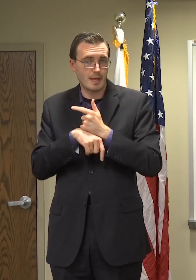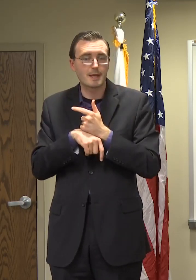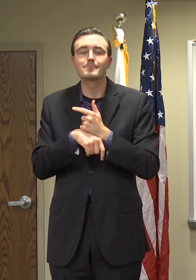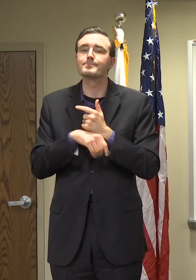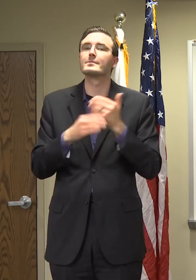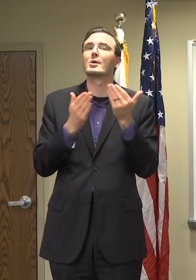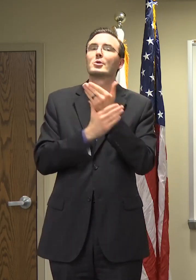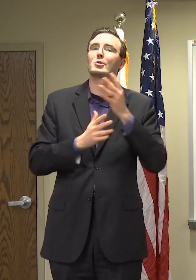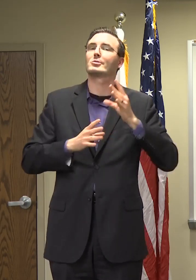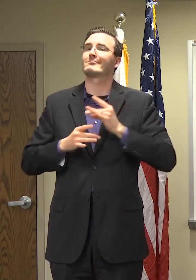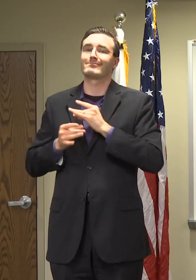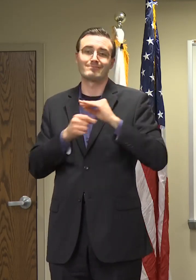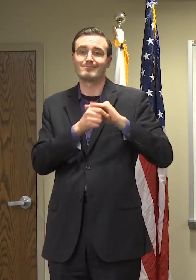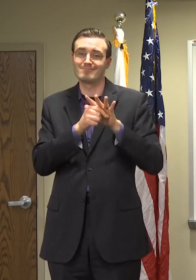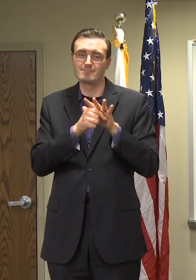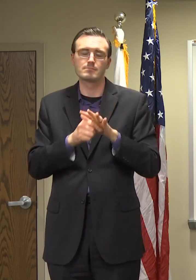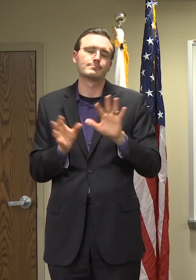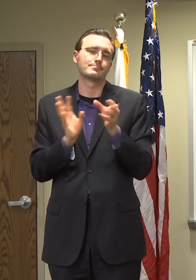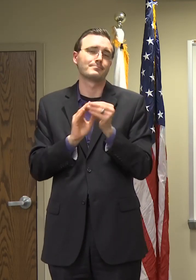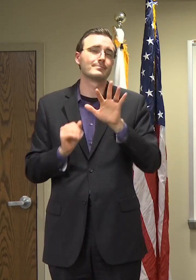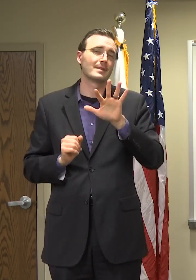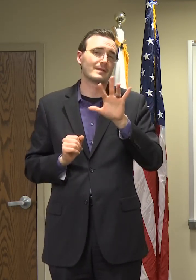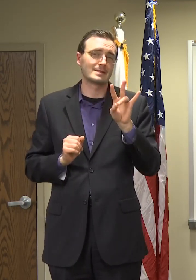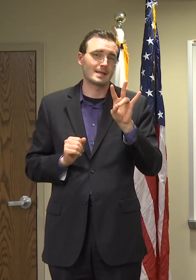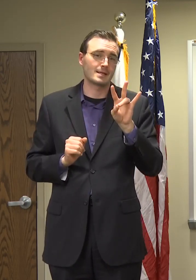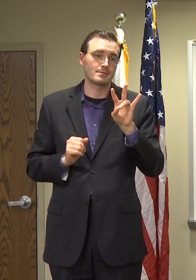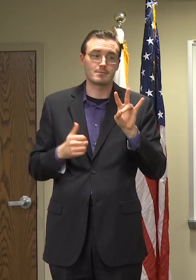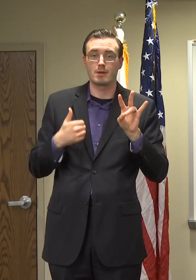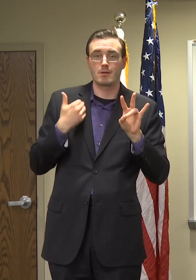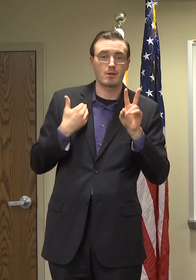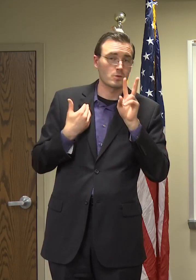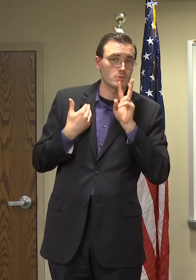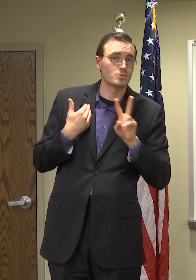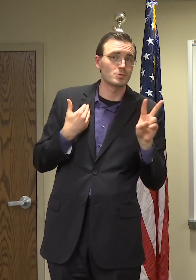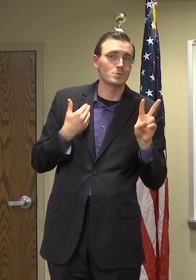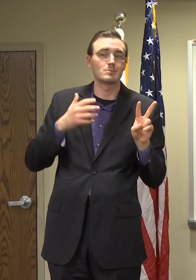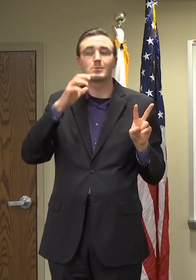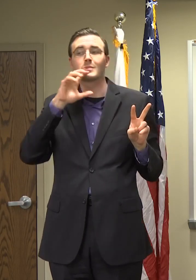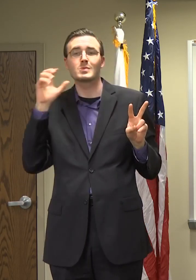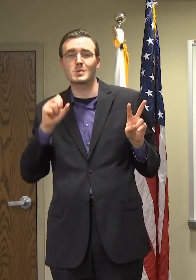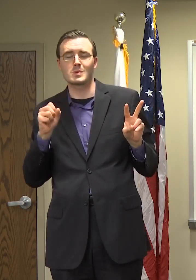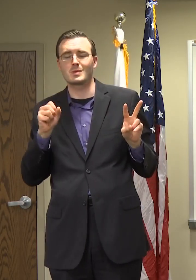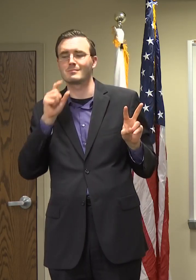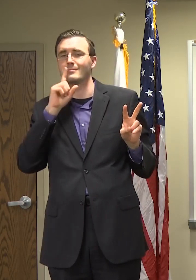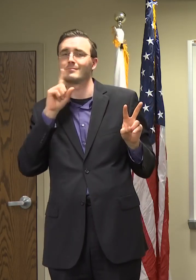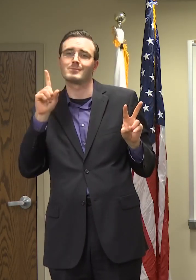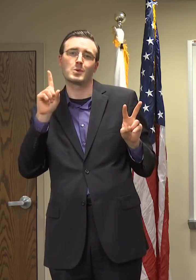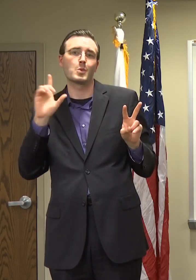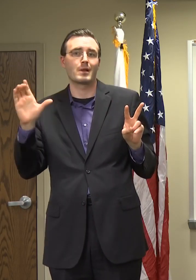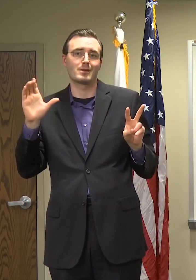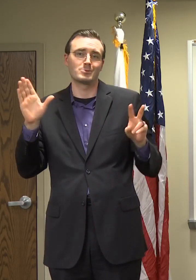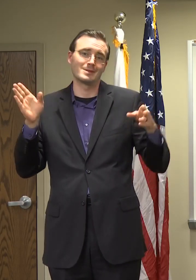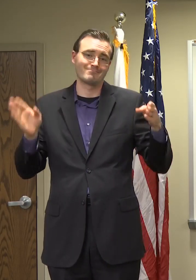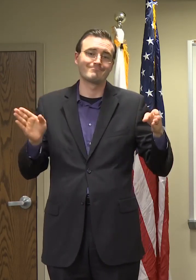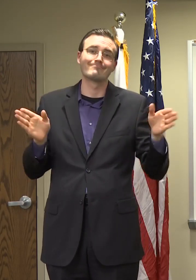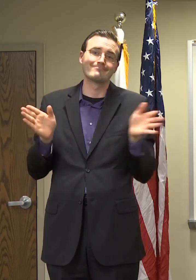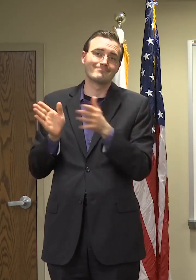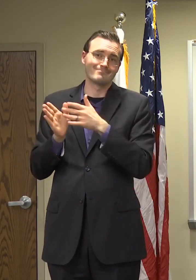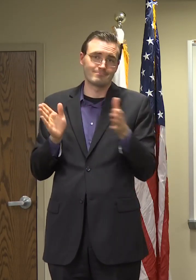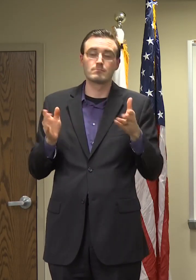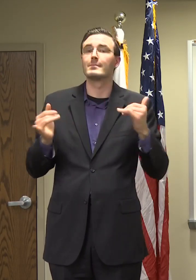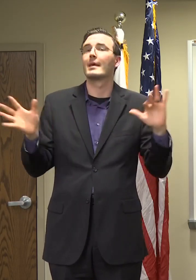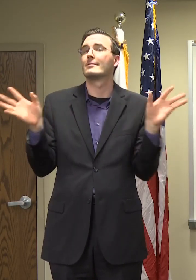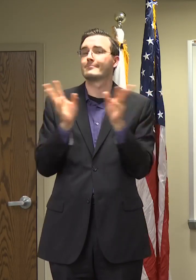less than 1 year of age to up to 100 years of age, for a total of